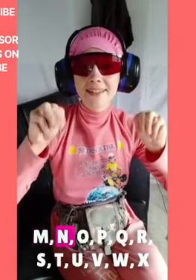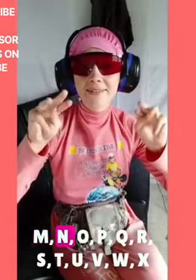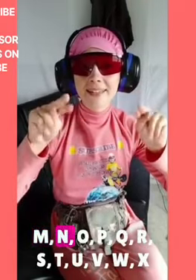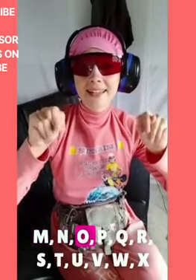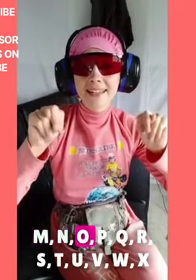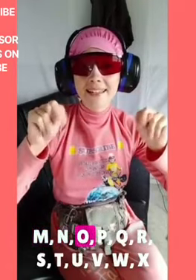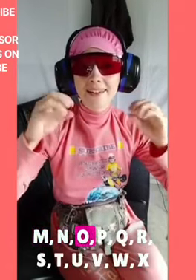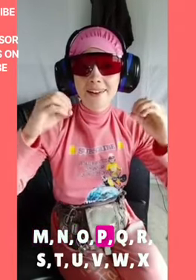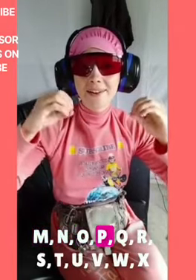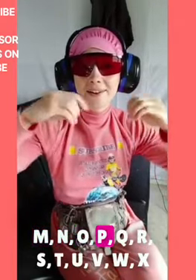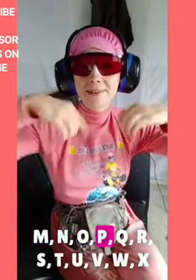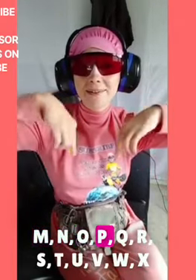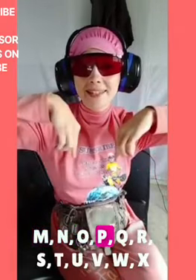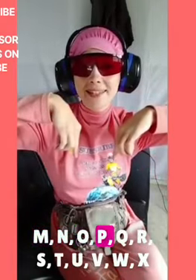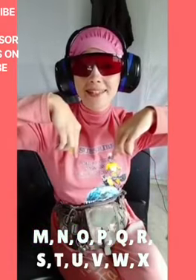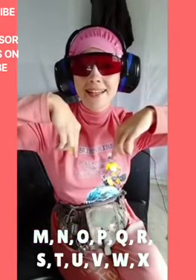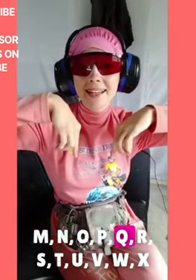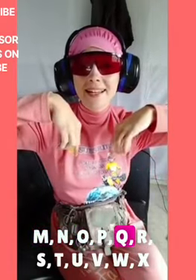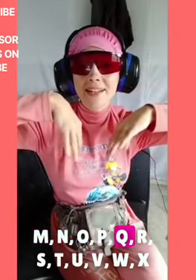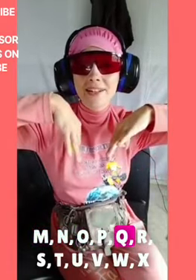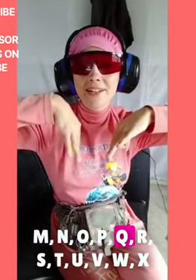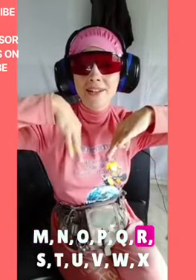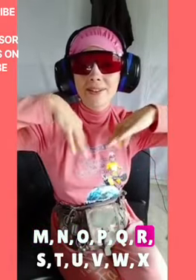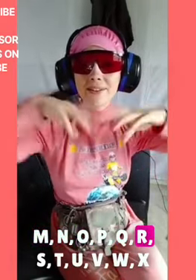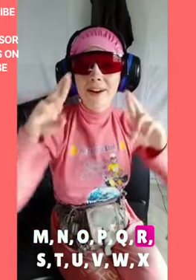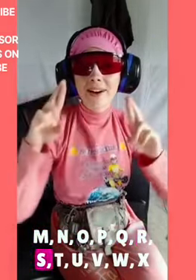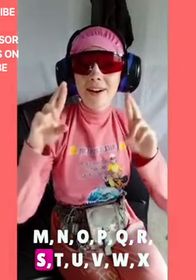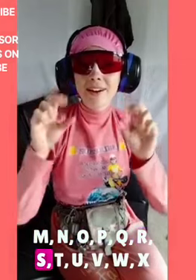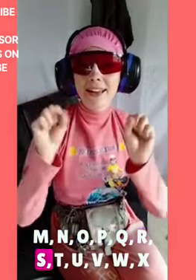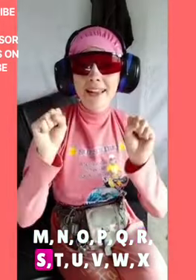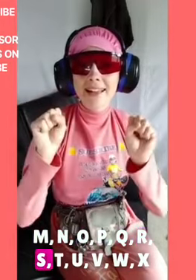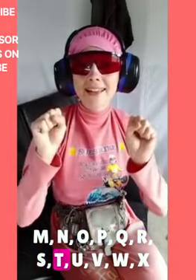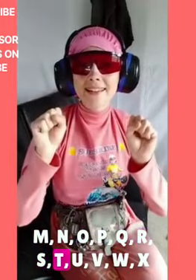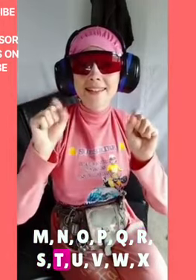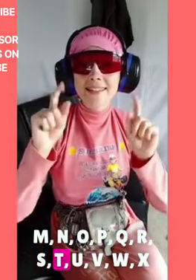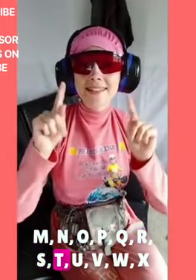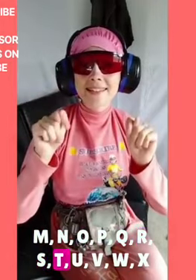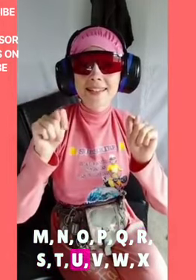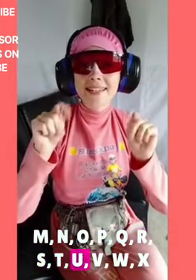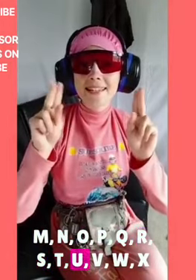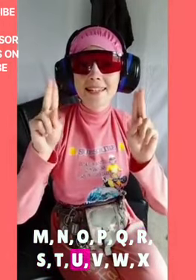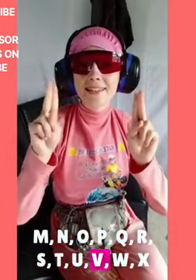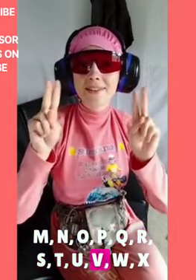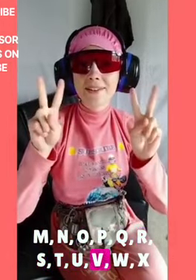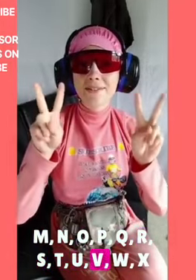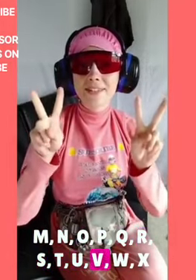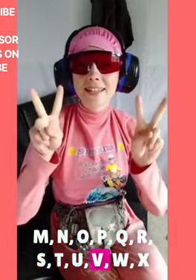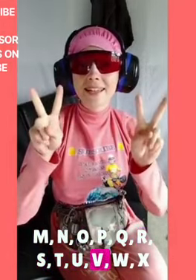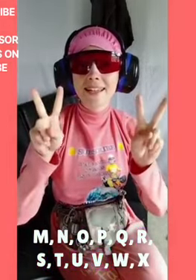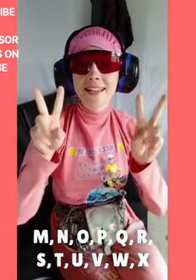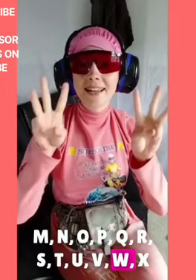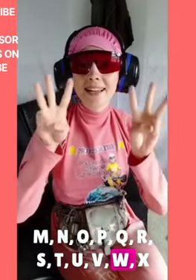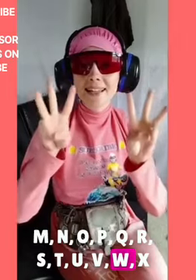N, O, P, Q, R, S, T, U, V,